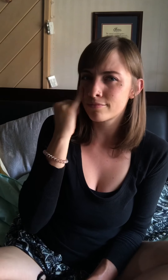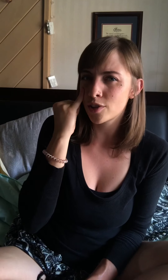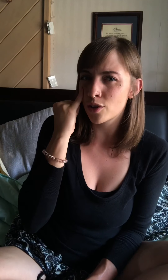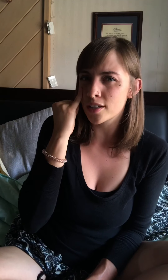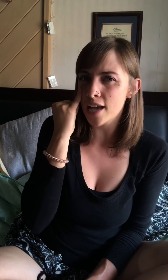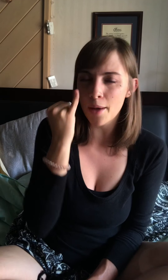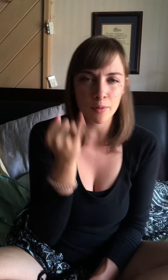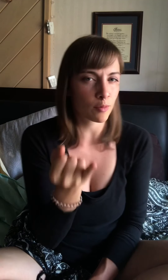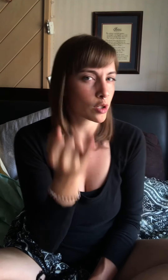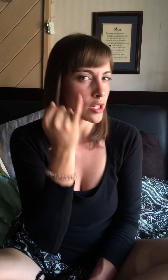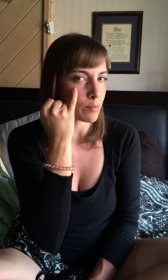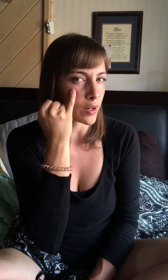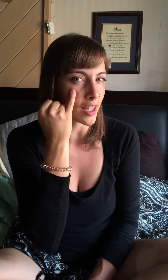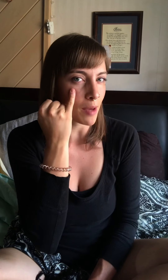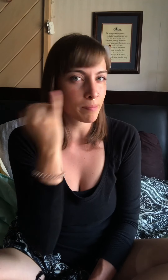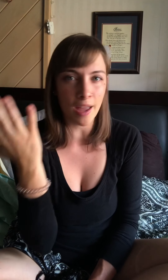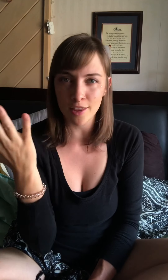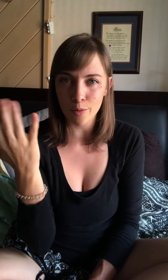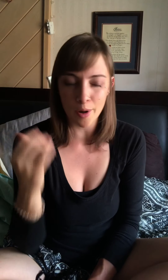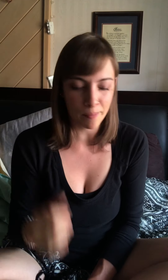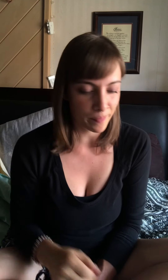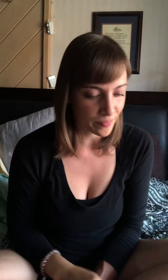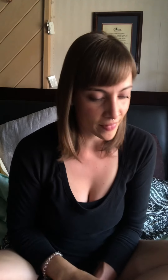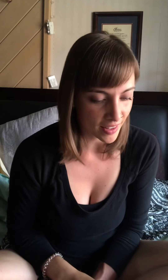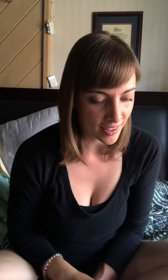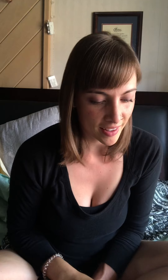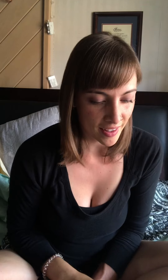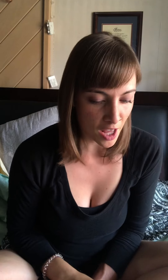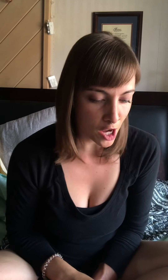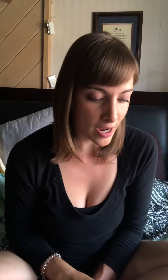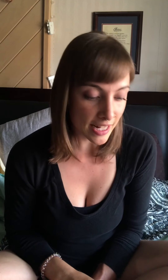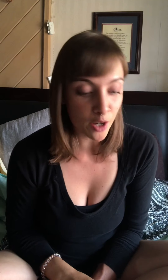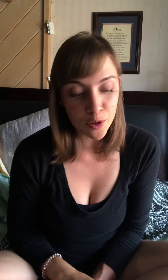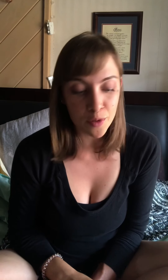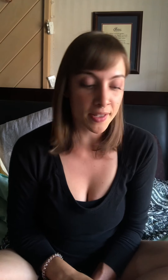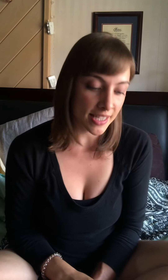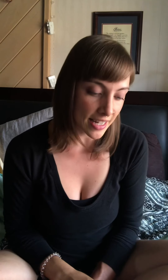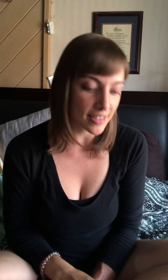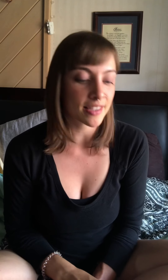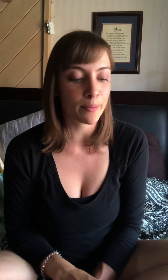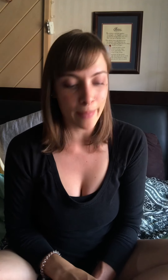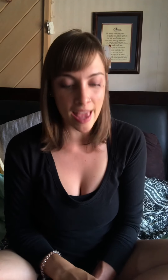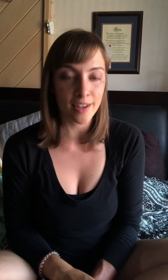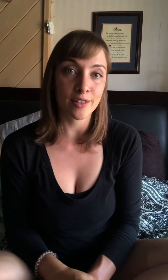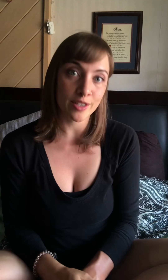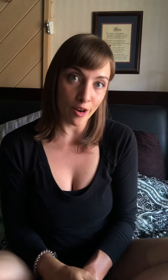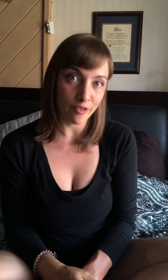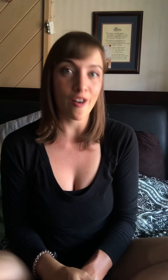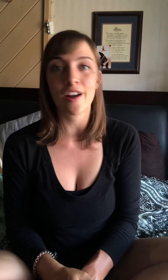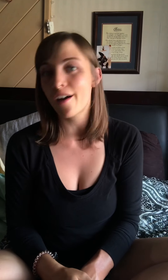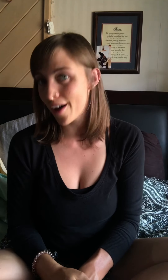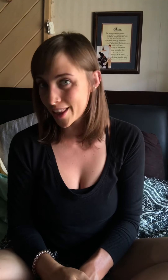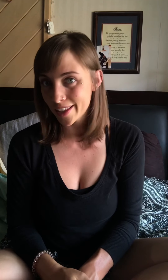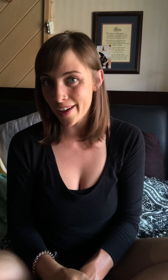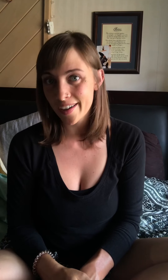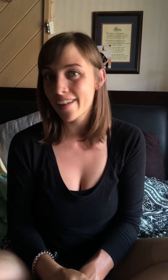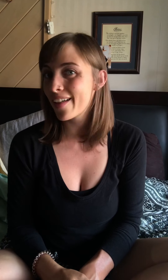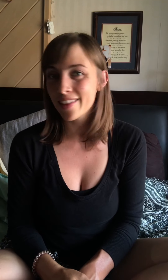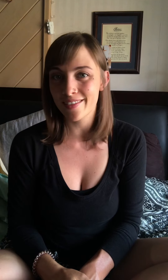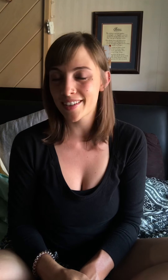You can tap or just bring it up, either one. All right, ooh, since, been, so far, all along, all of those